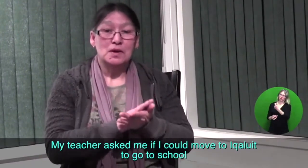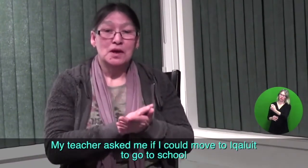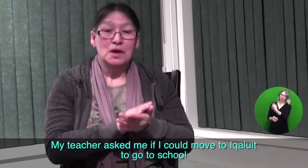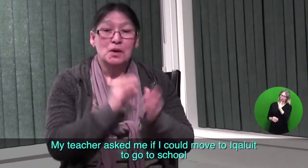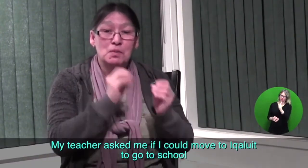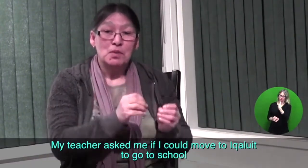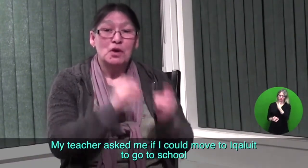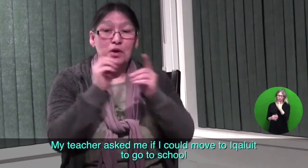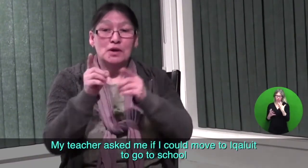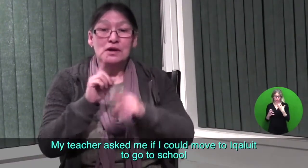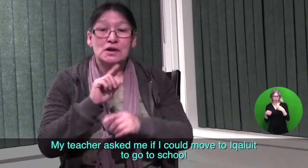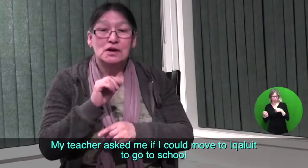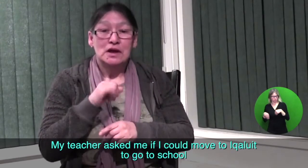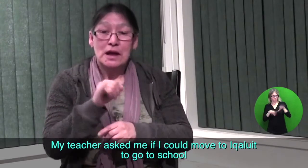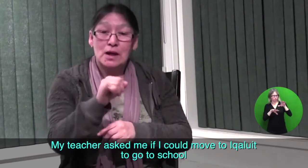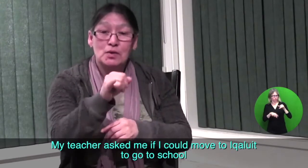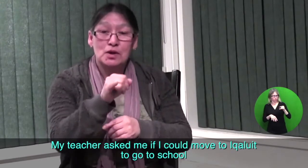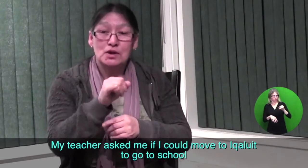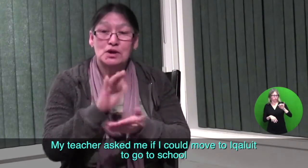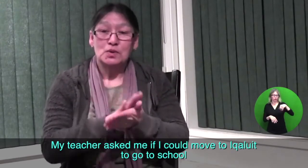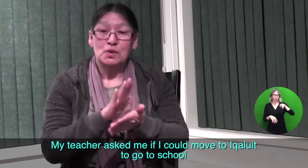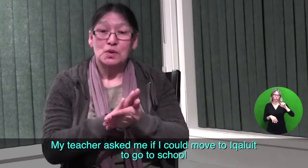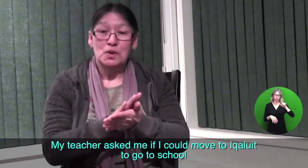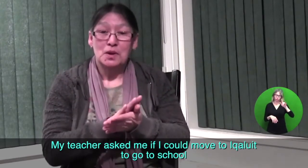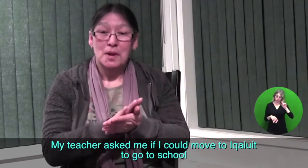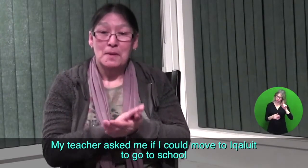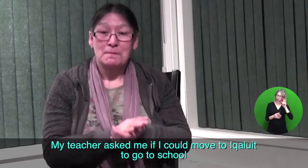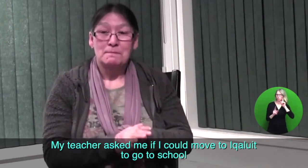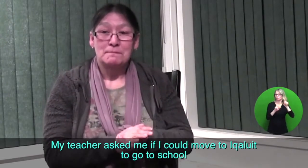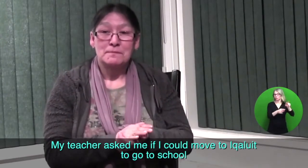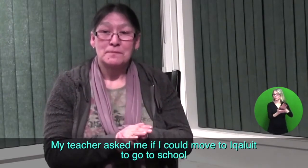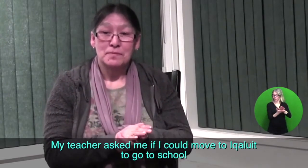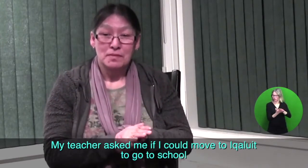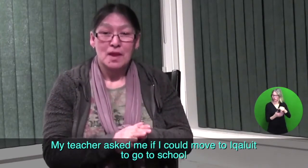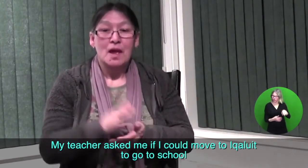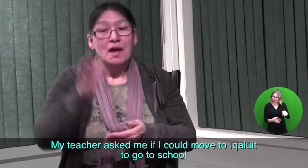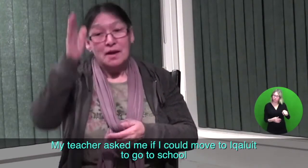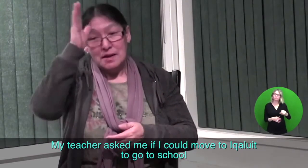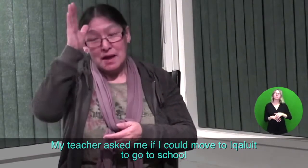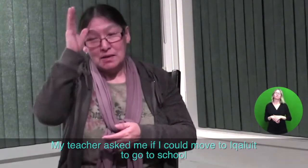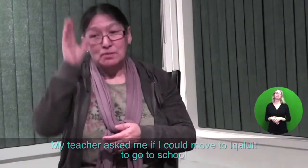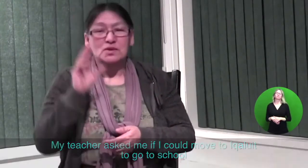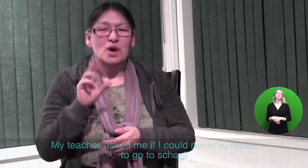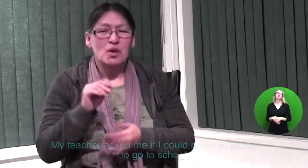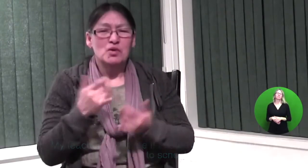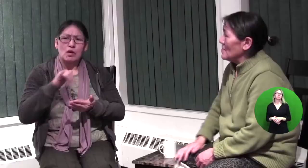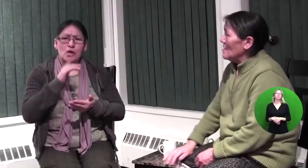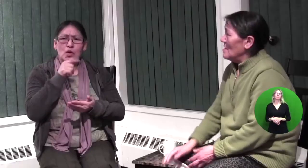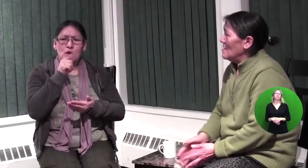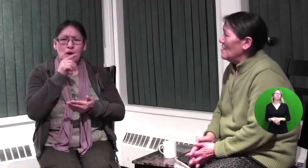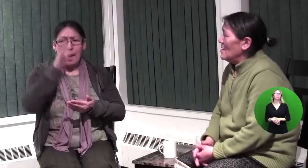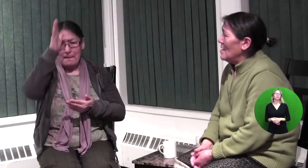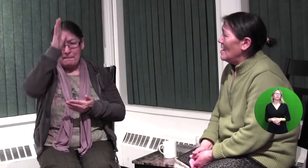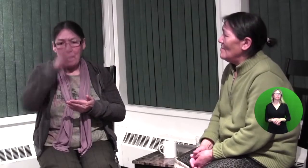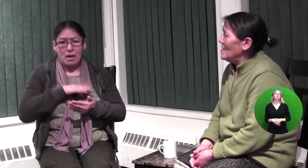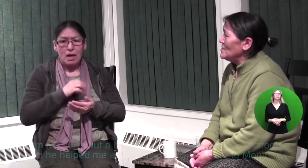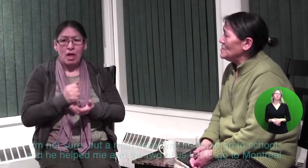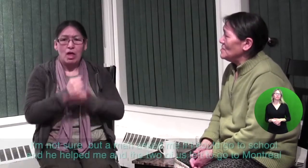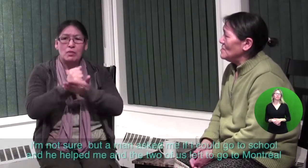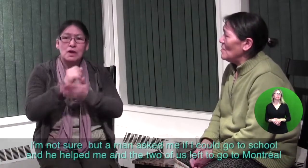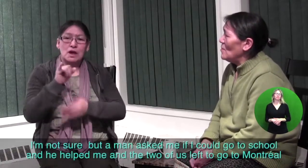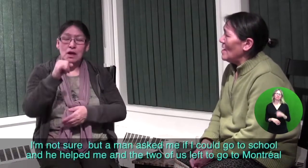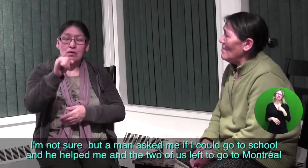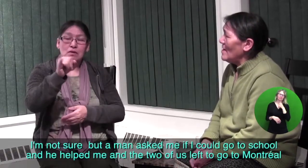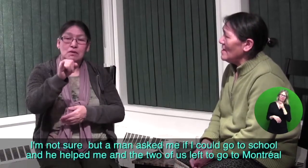My teacher asked me if I can move to Inuit or go to school. I'm